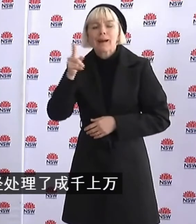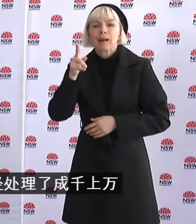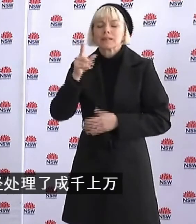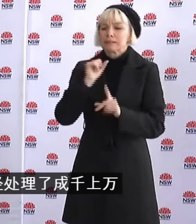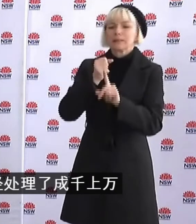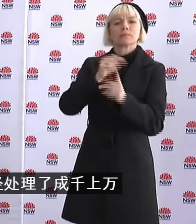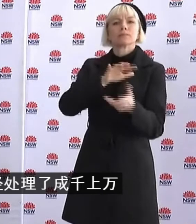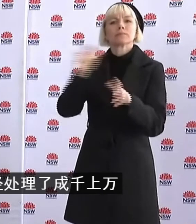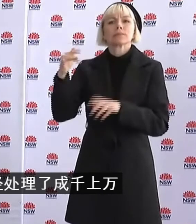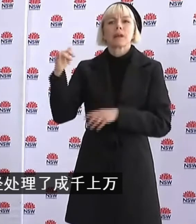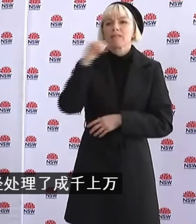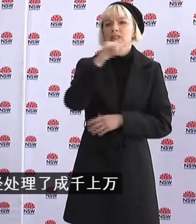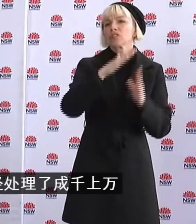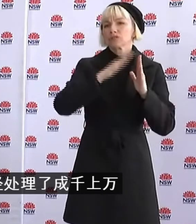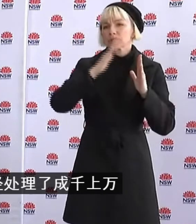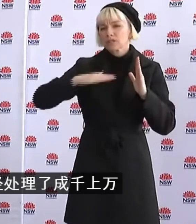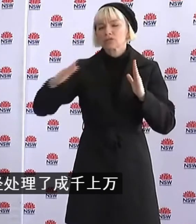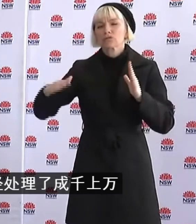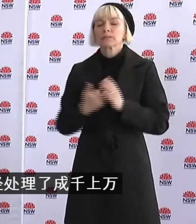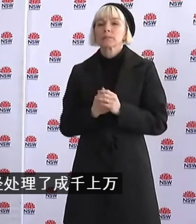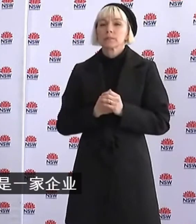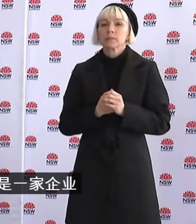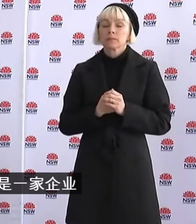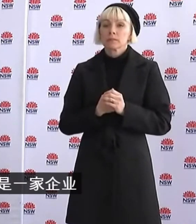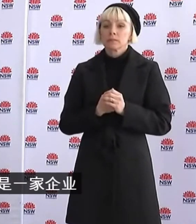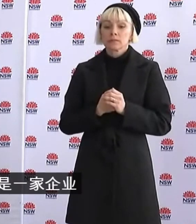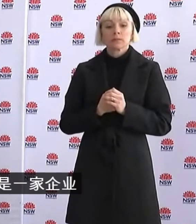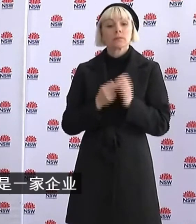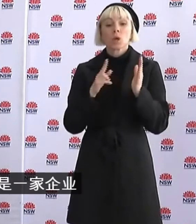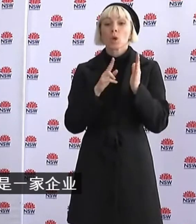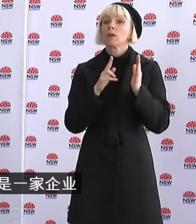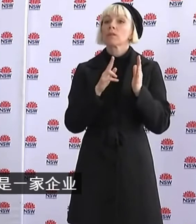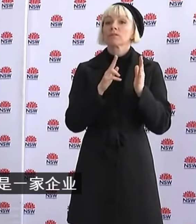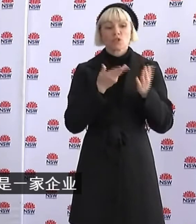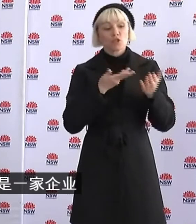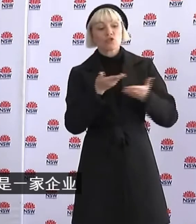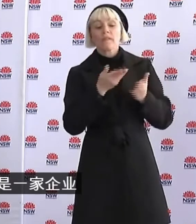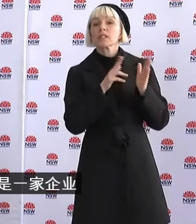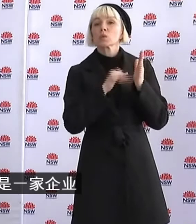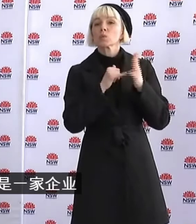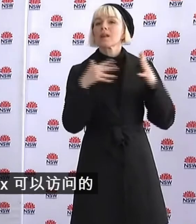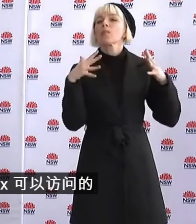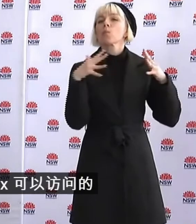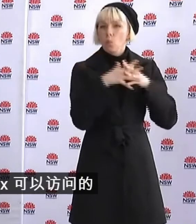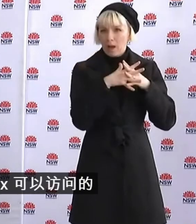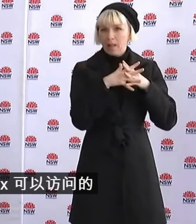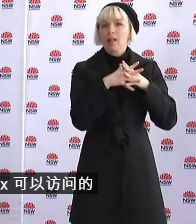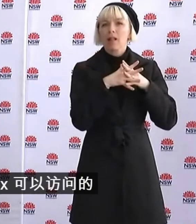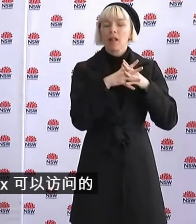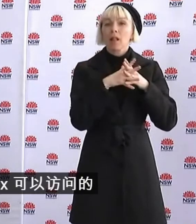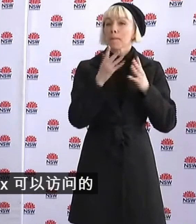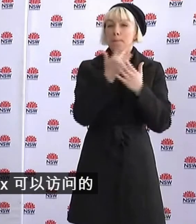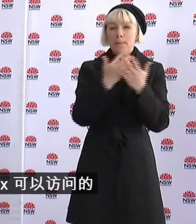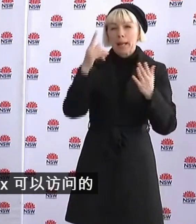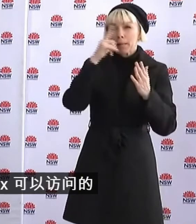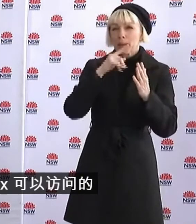so grateful to Service New South Wales. We've processed thousands and thousands of business applications. Please know that if you're a business that is struggling, the